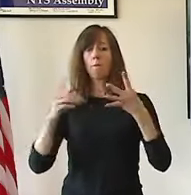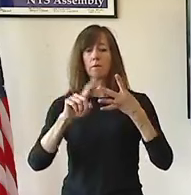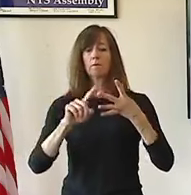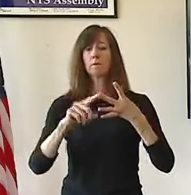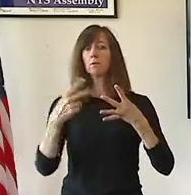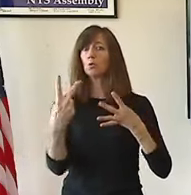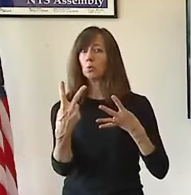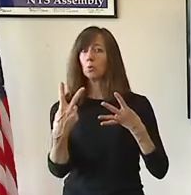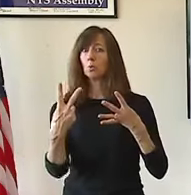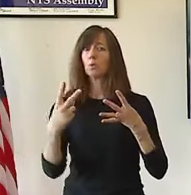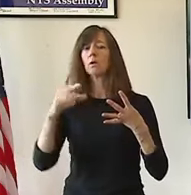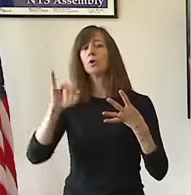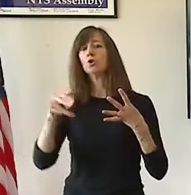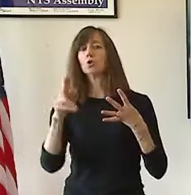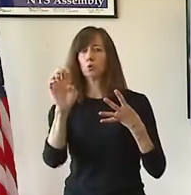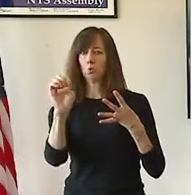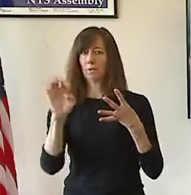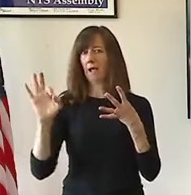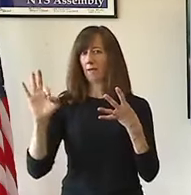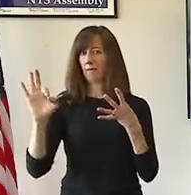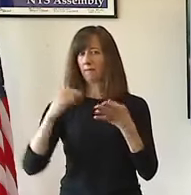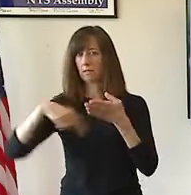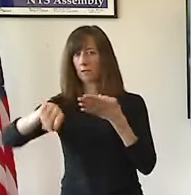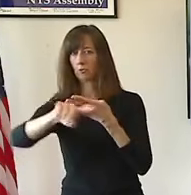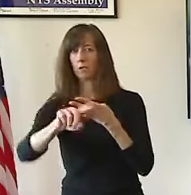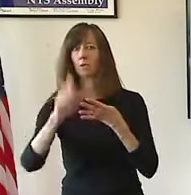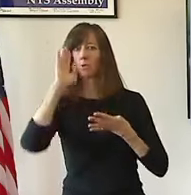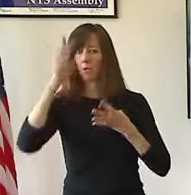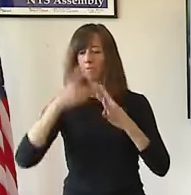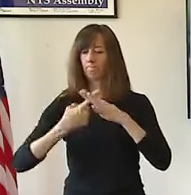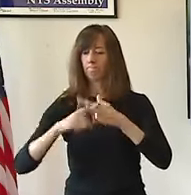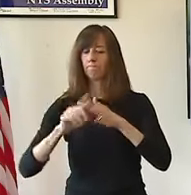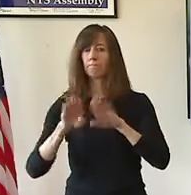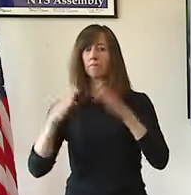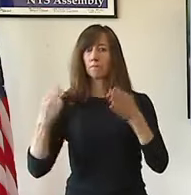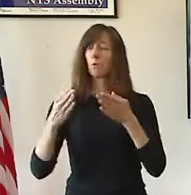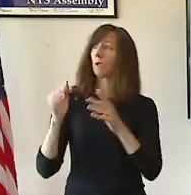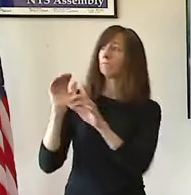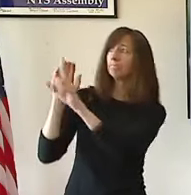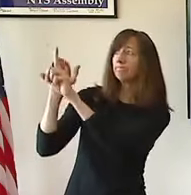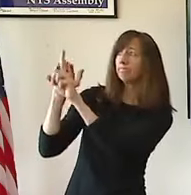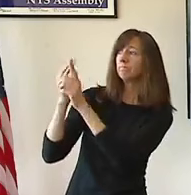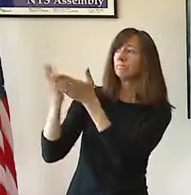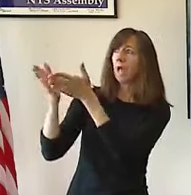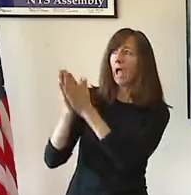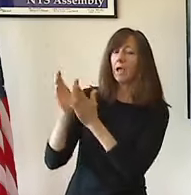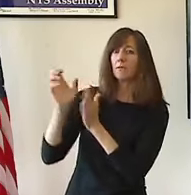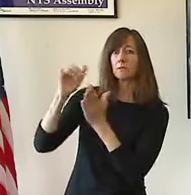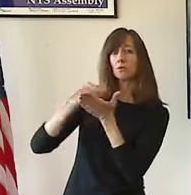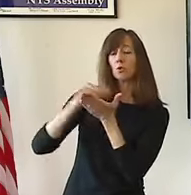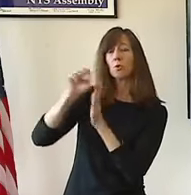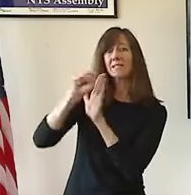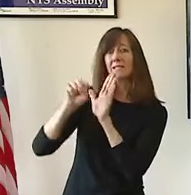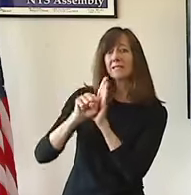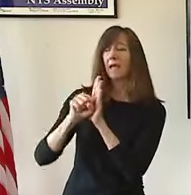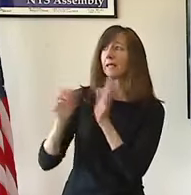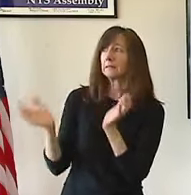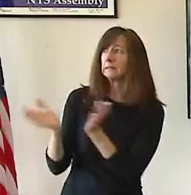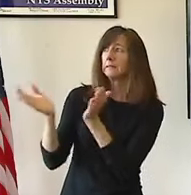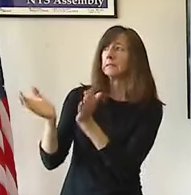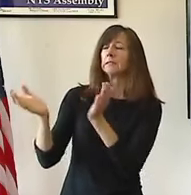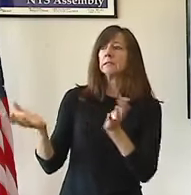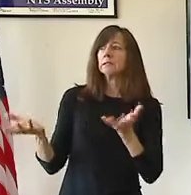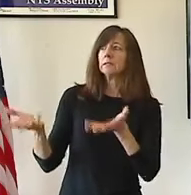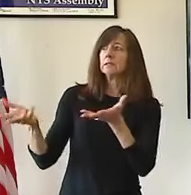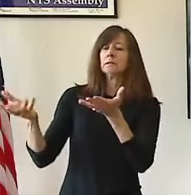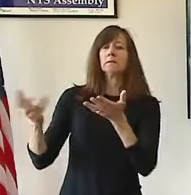the leaders in the Hudson Valley region continue to ask the state to accelerate Phase 2. In fact, because Phase 2 now includes outdoor dining, and I'll talk about that in a